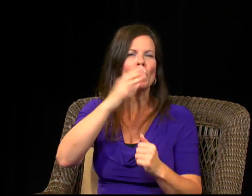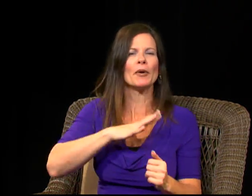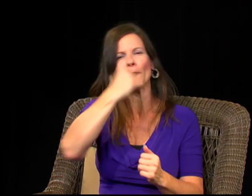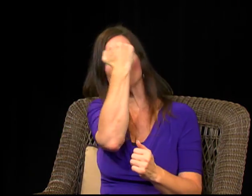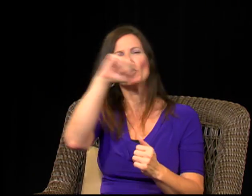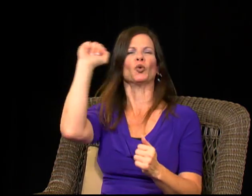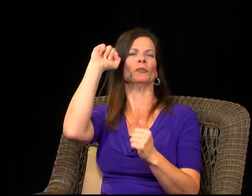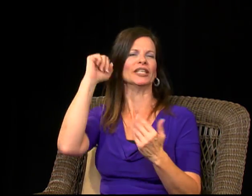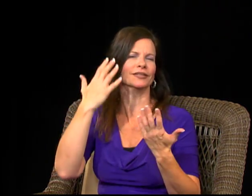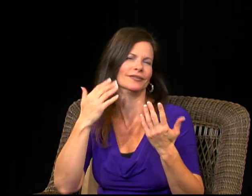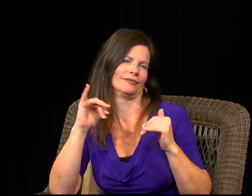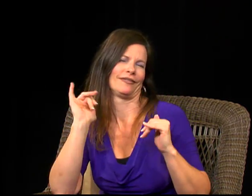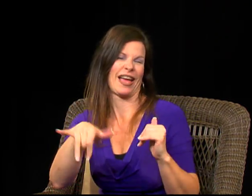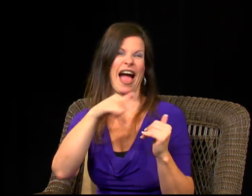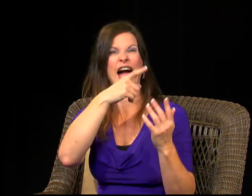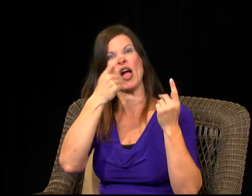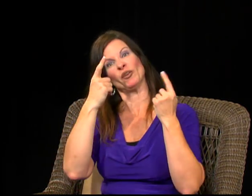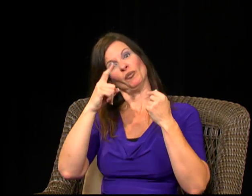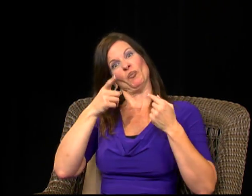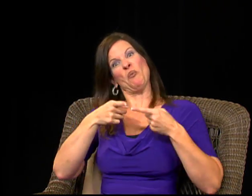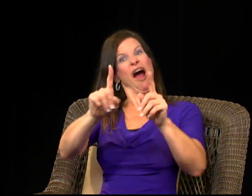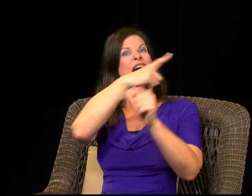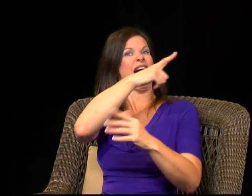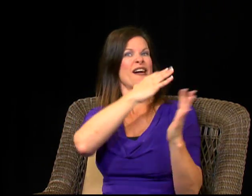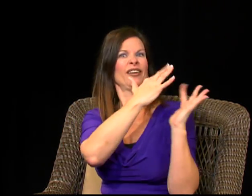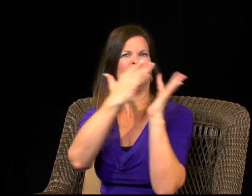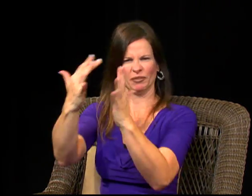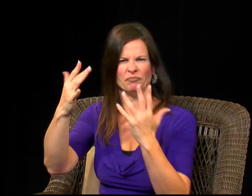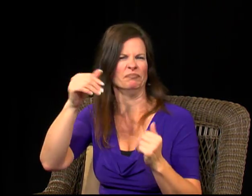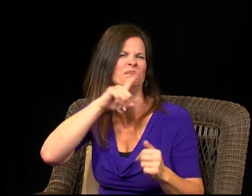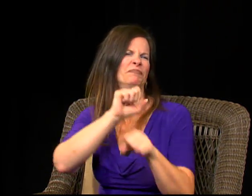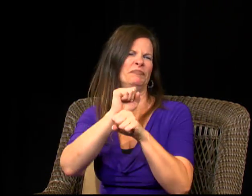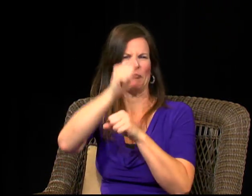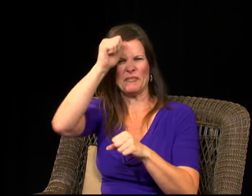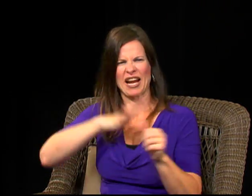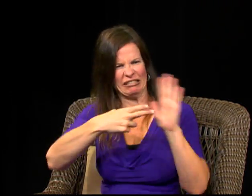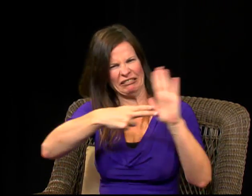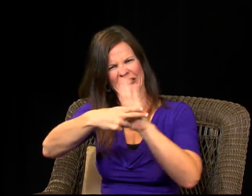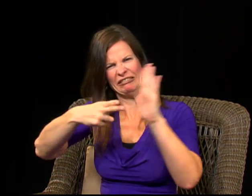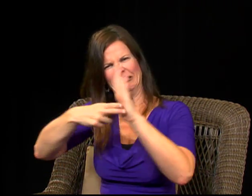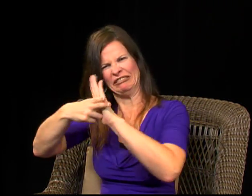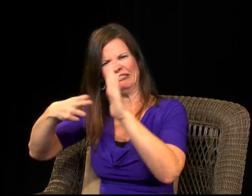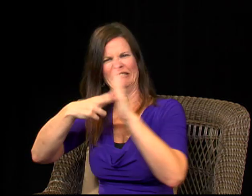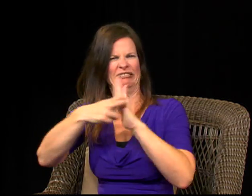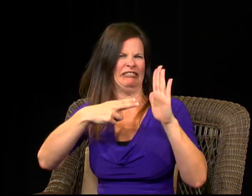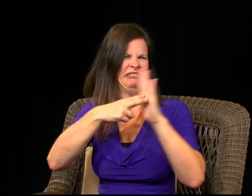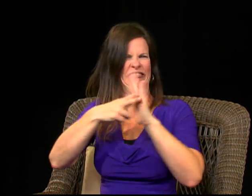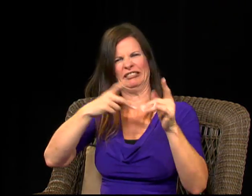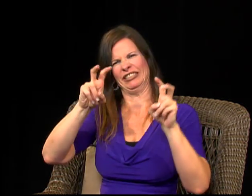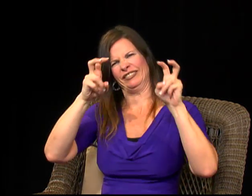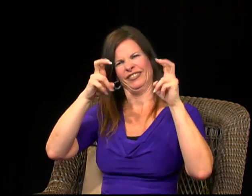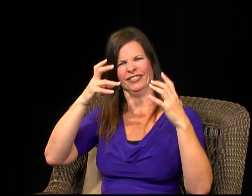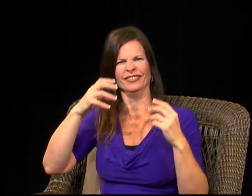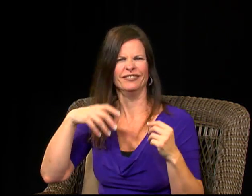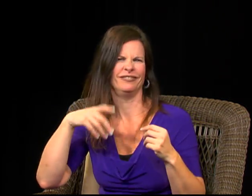all along, there have been a lot of women who fit that profile, and men have